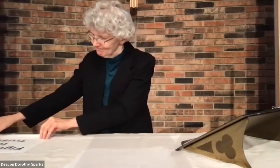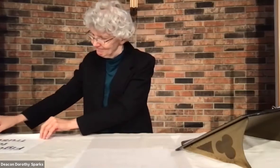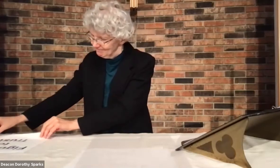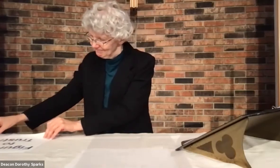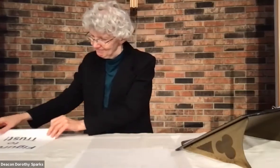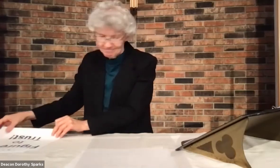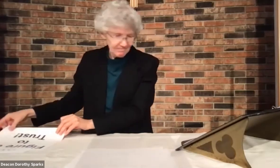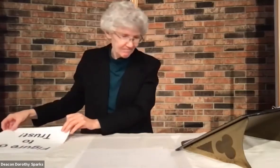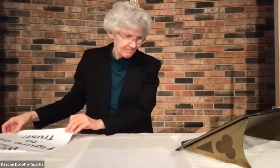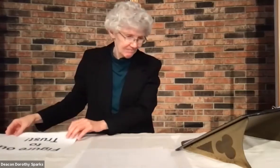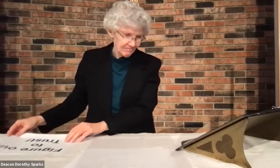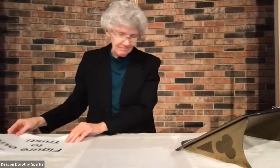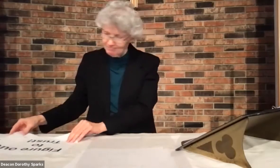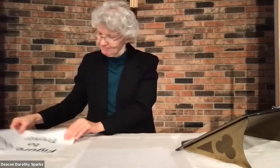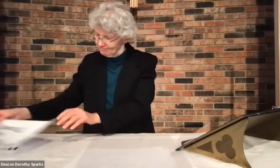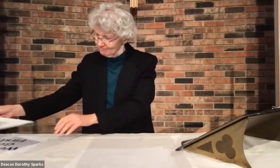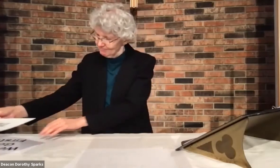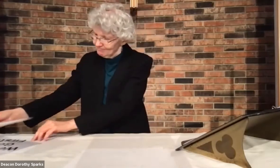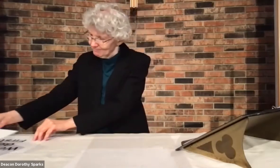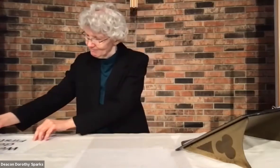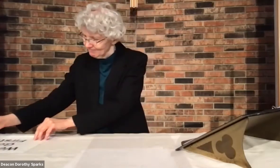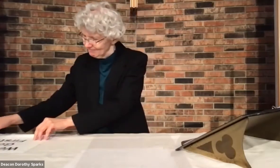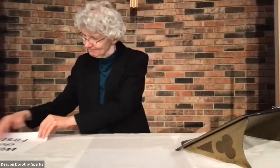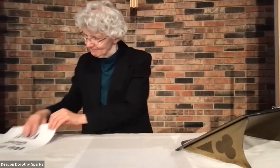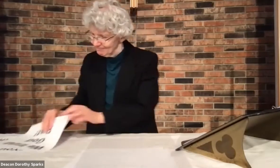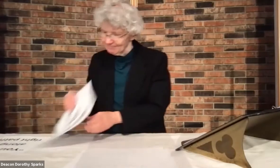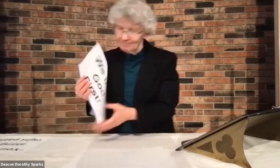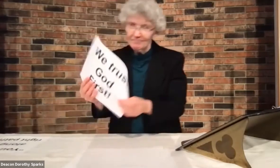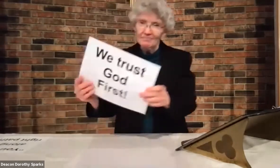we do not always need to have everything figured out.